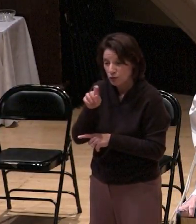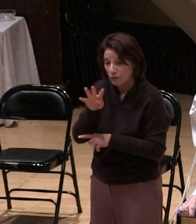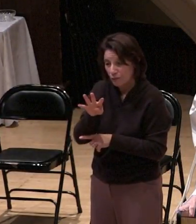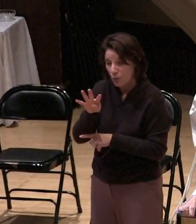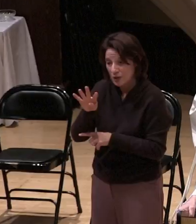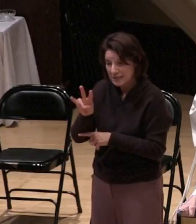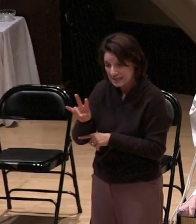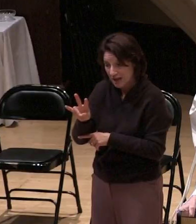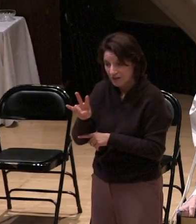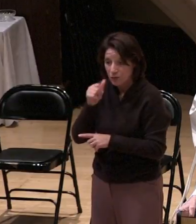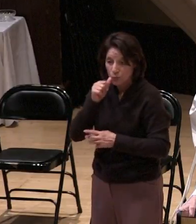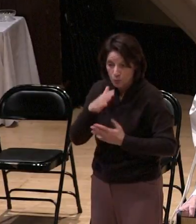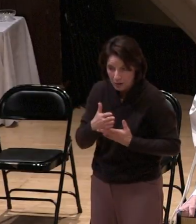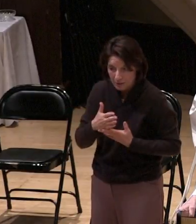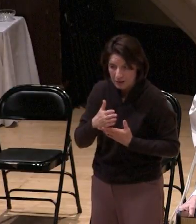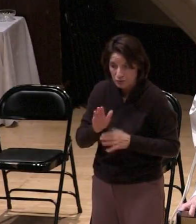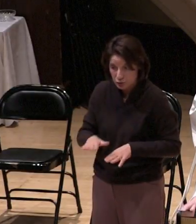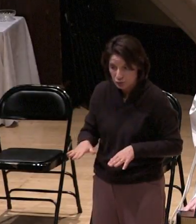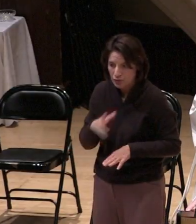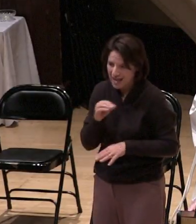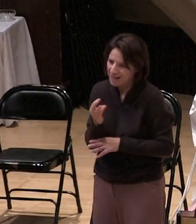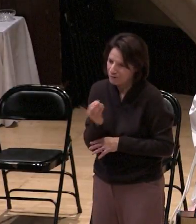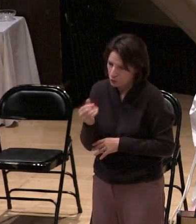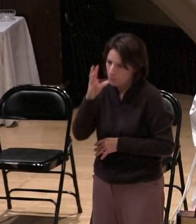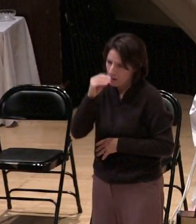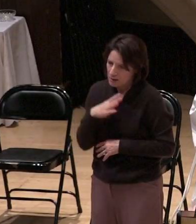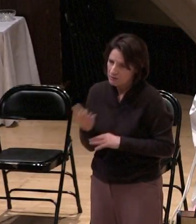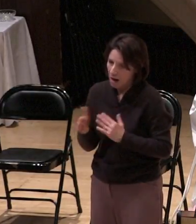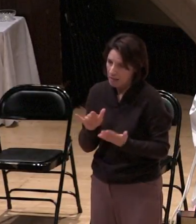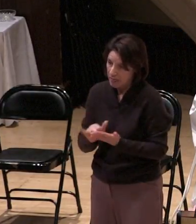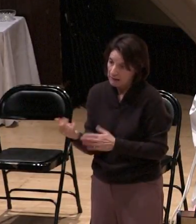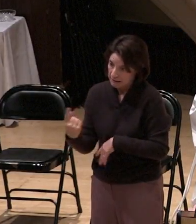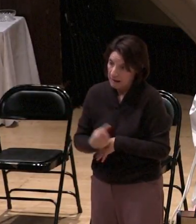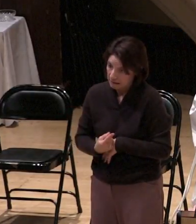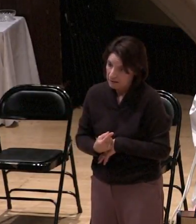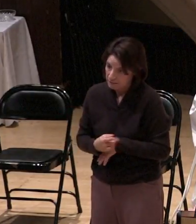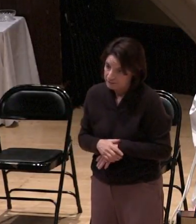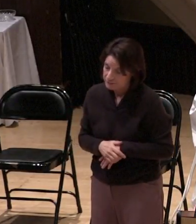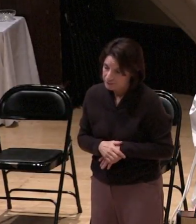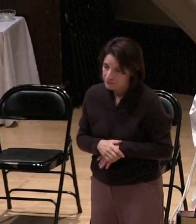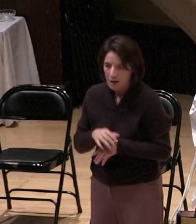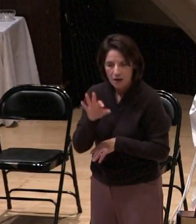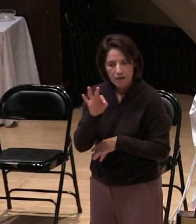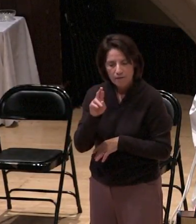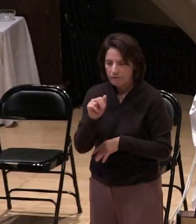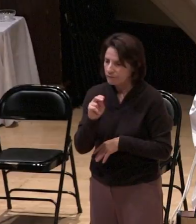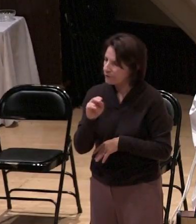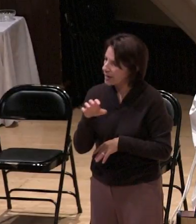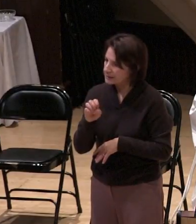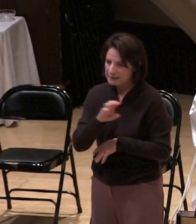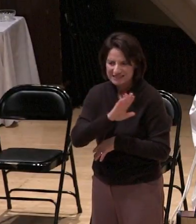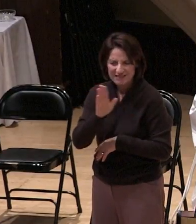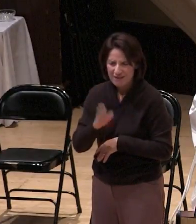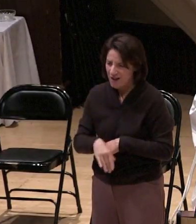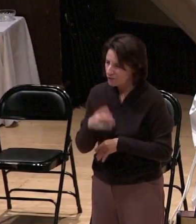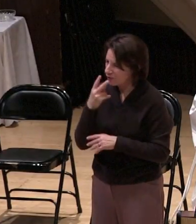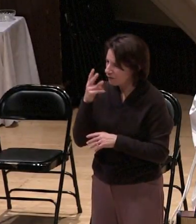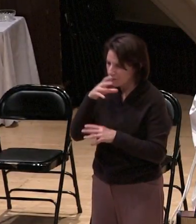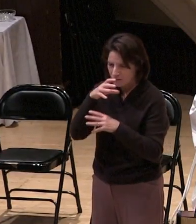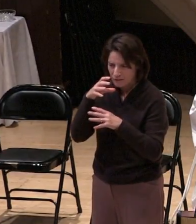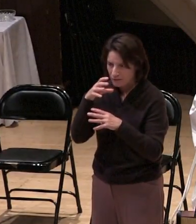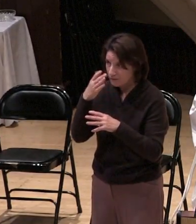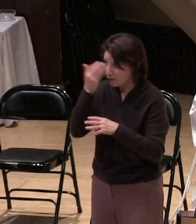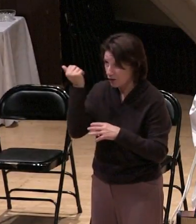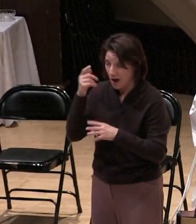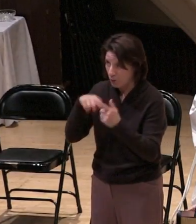147 women and children and a few men died that day. Frances never forgot the images that she saw that